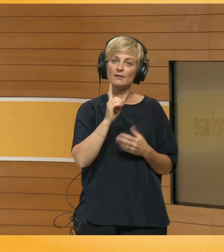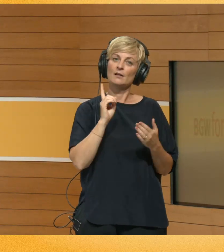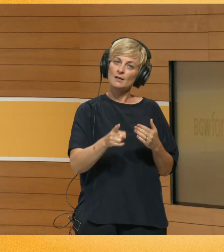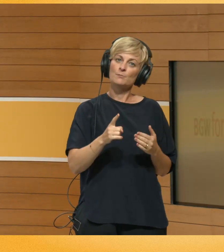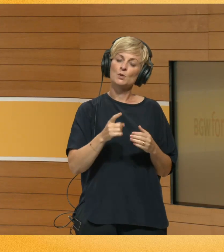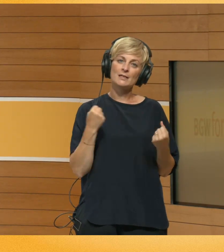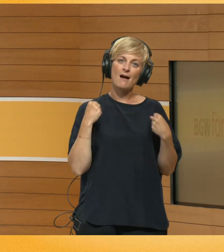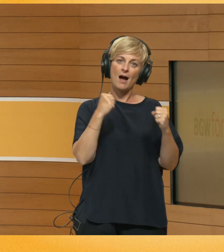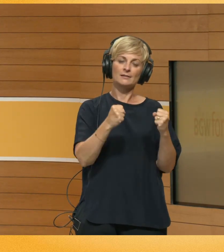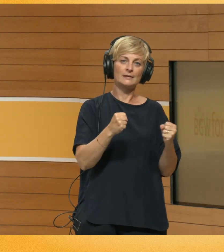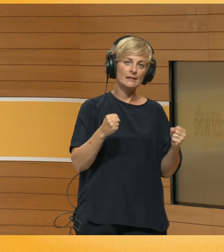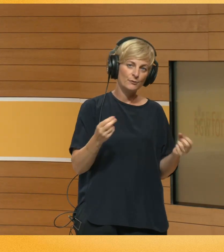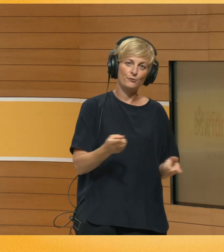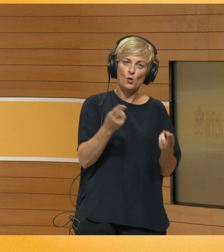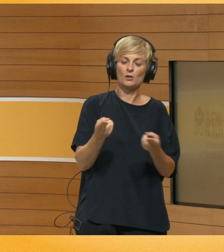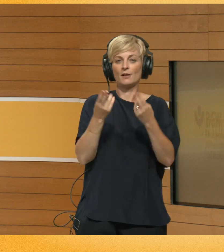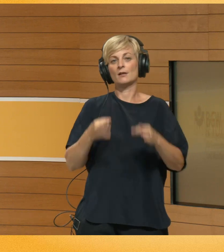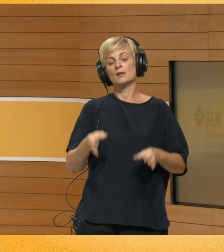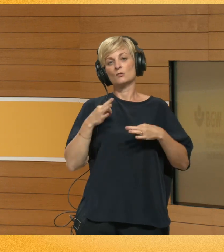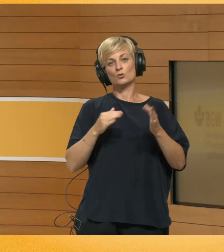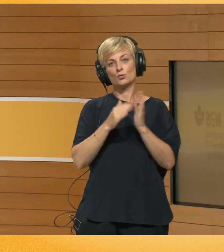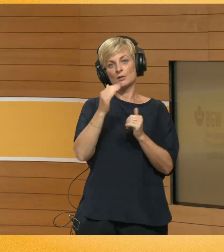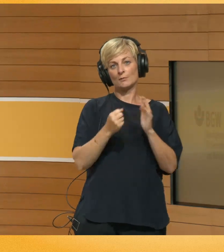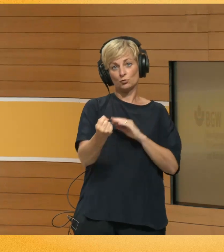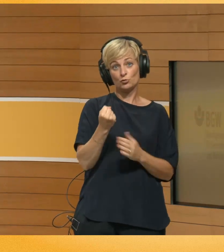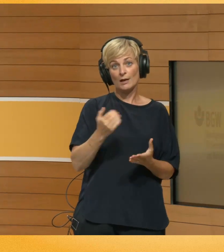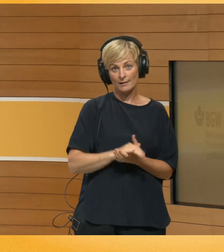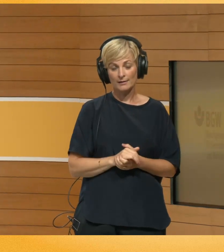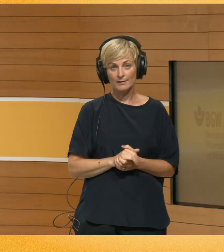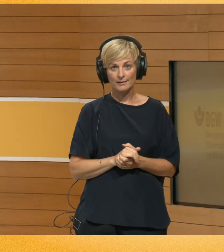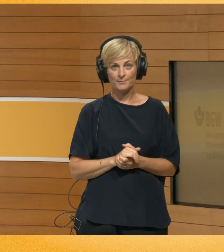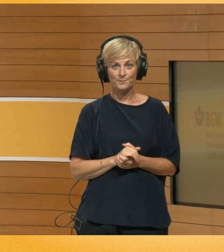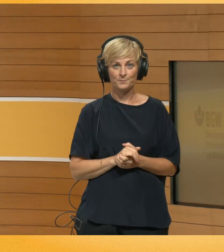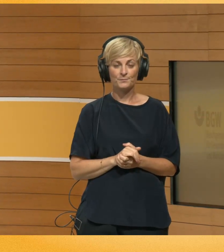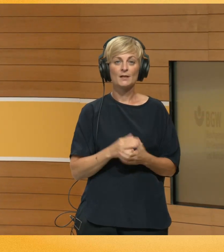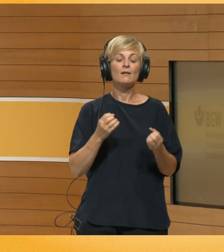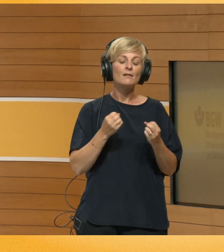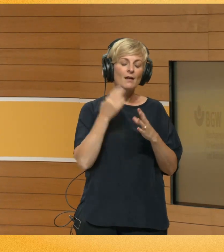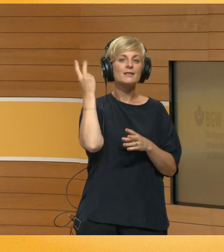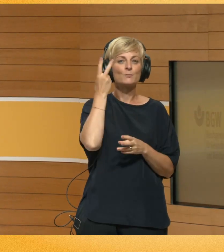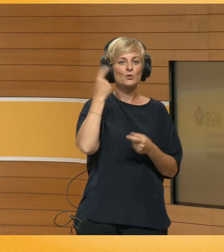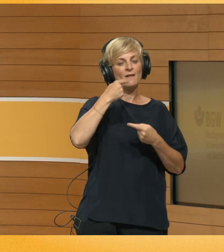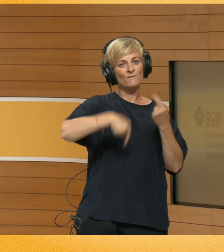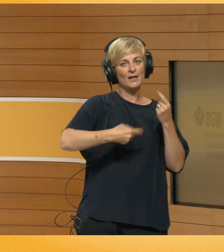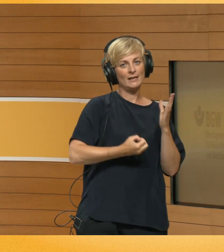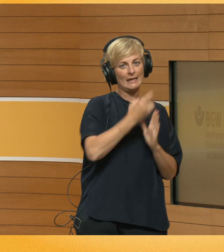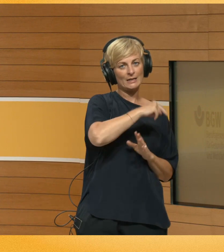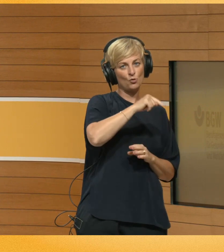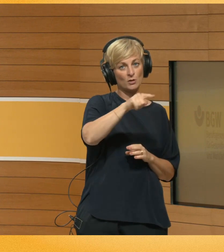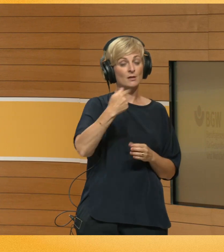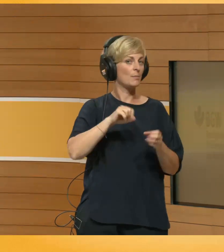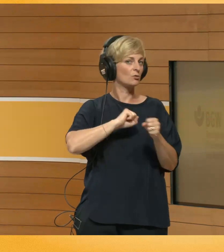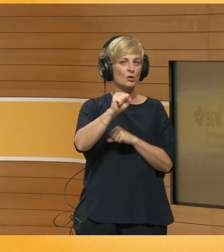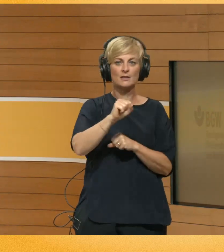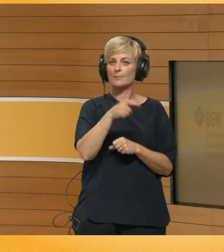services, bring in, because as I said, lack of resources, centres of excellence. This is a massive opportunity.